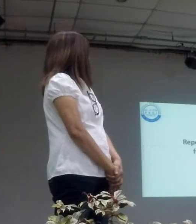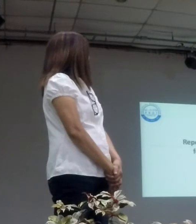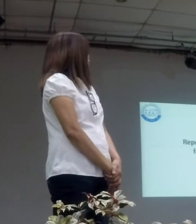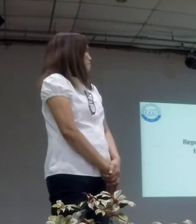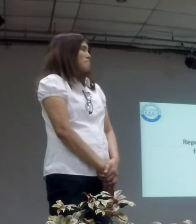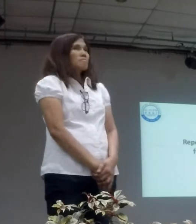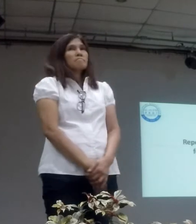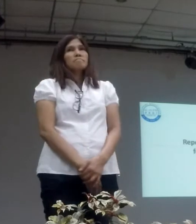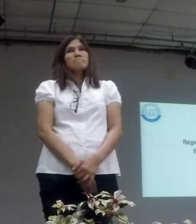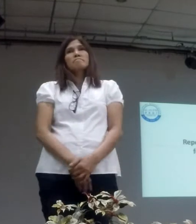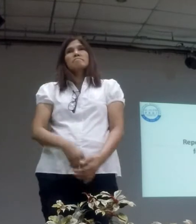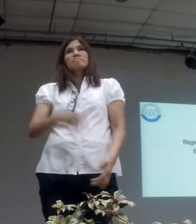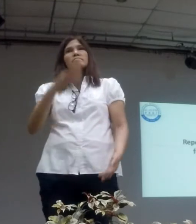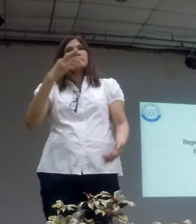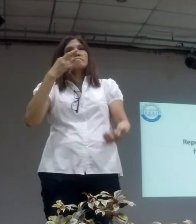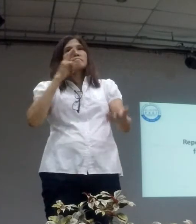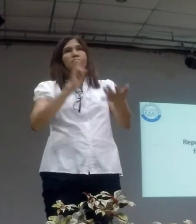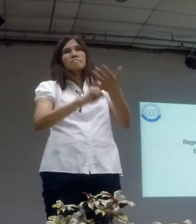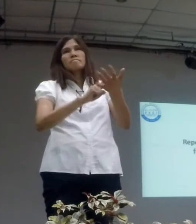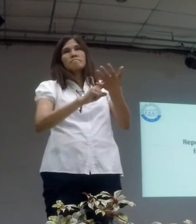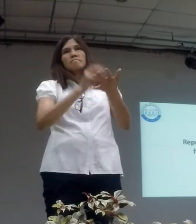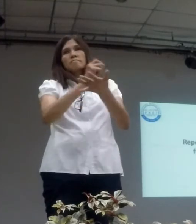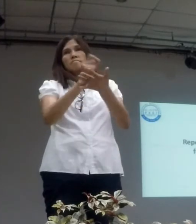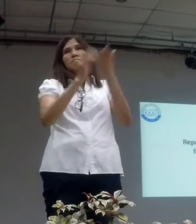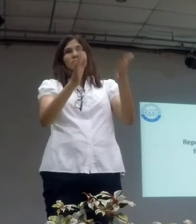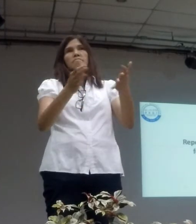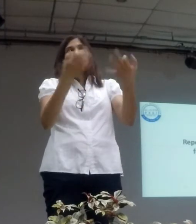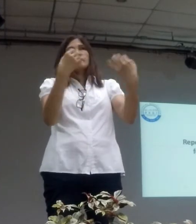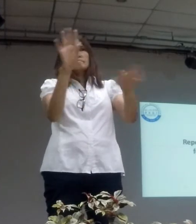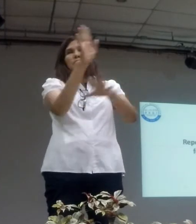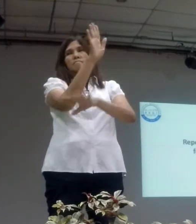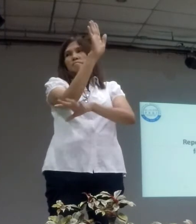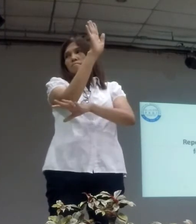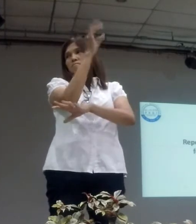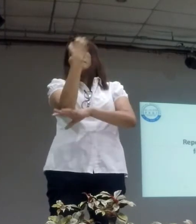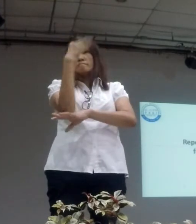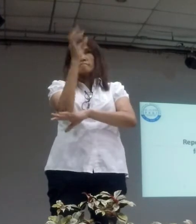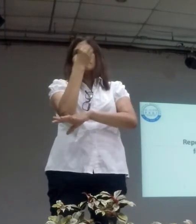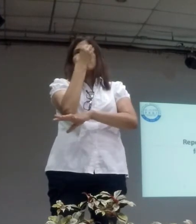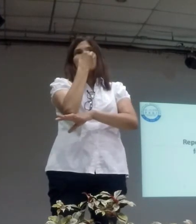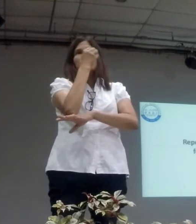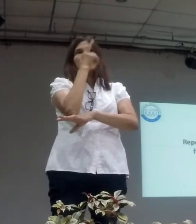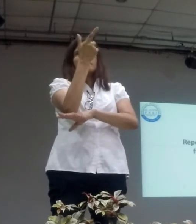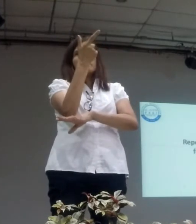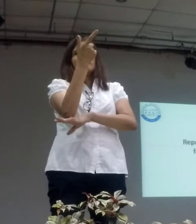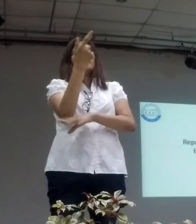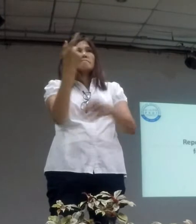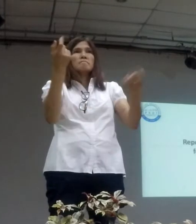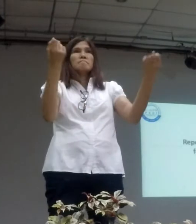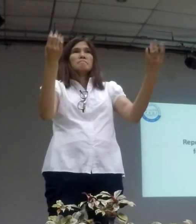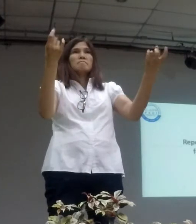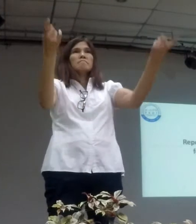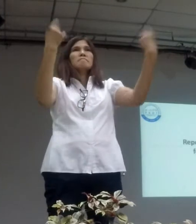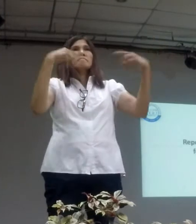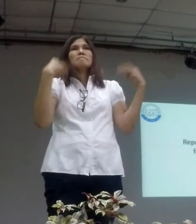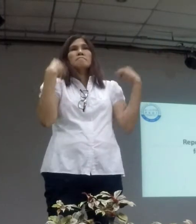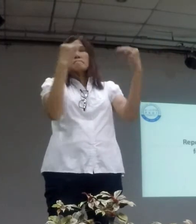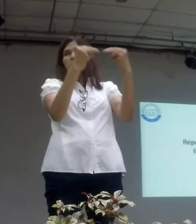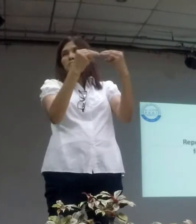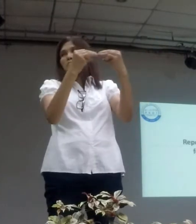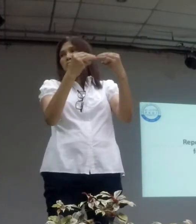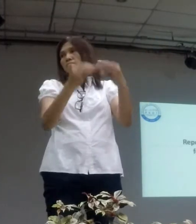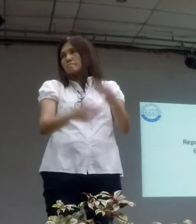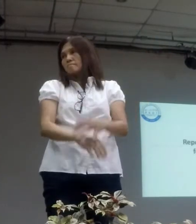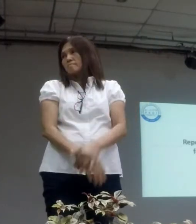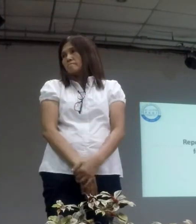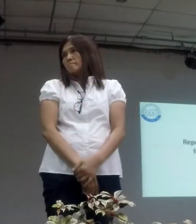the report of the treasurer we will do after lunch when all the other members are already here. And Mrs. Pumilio